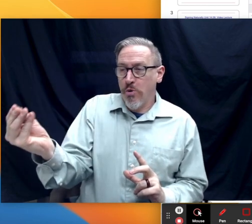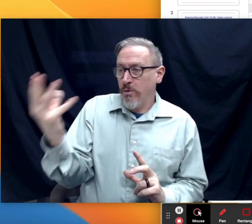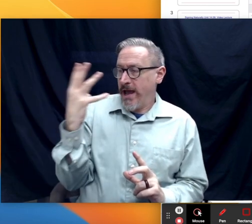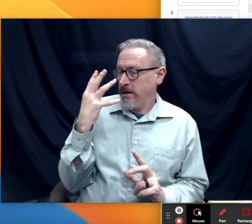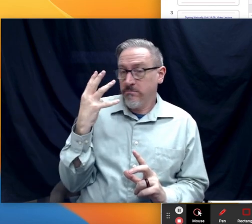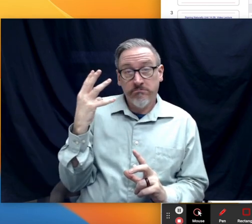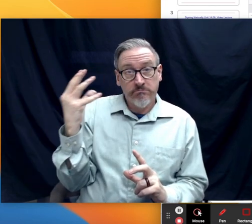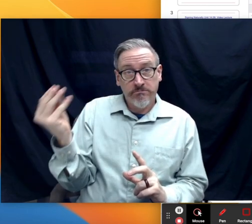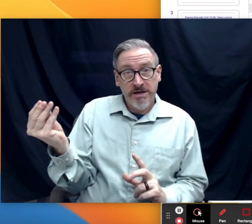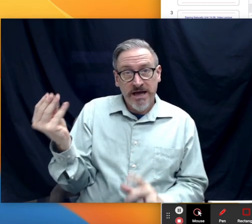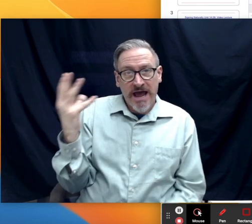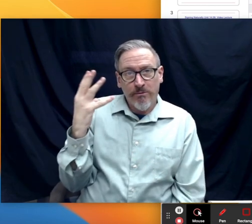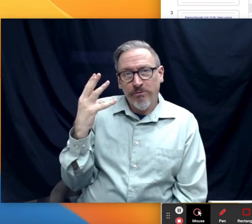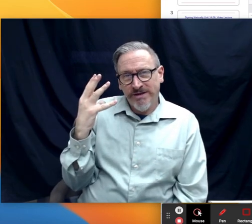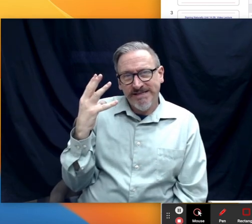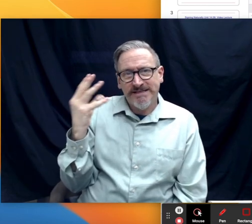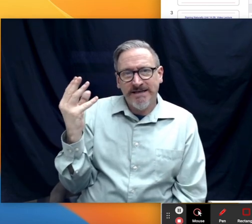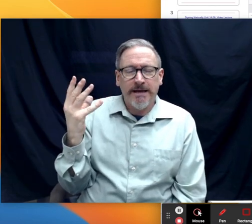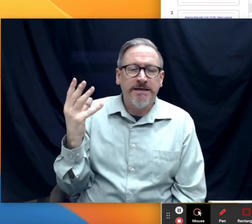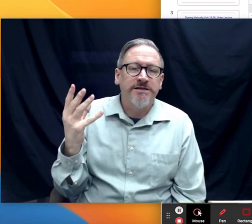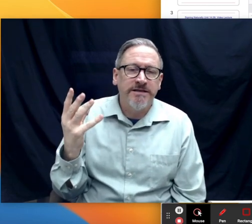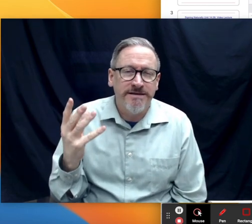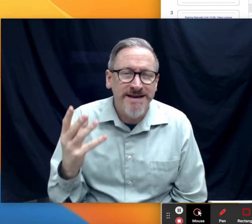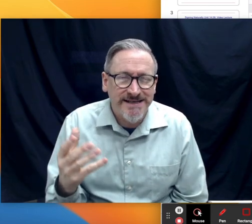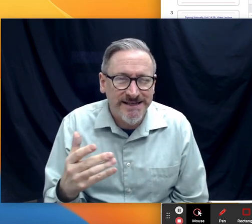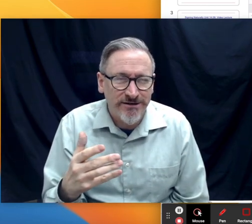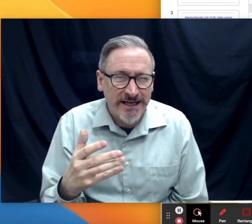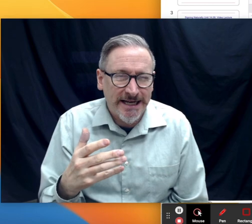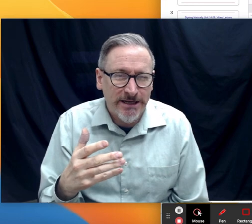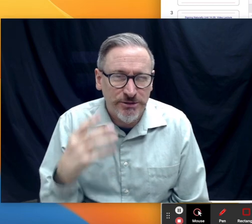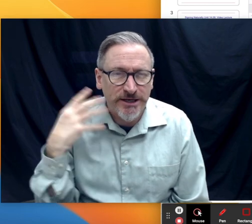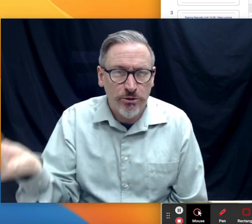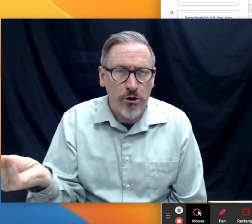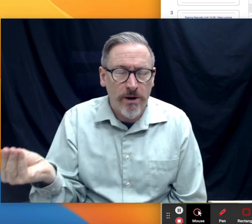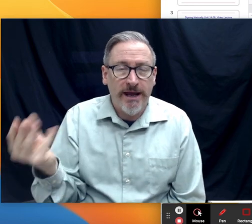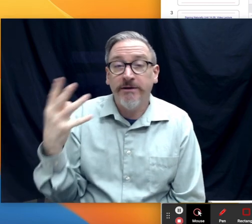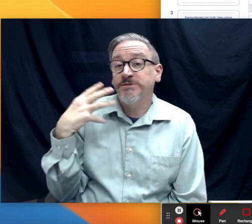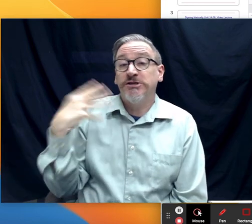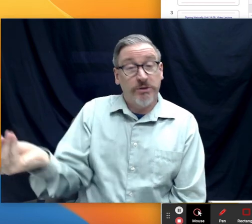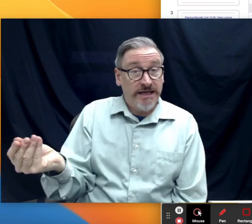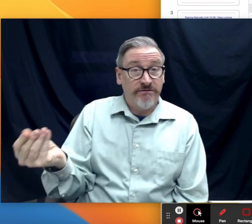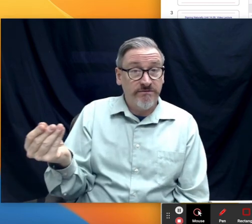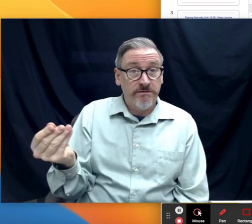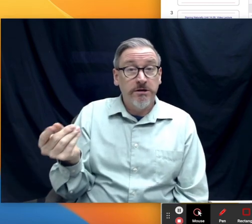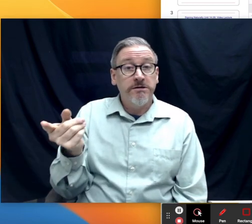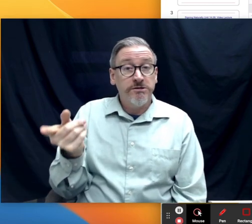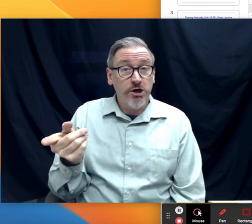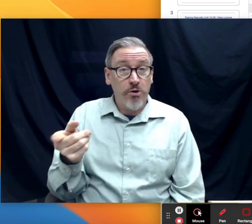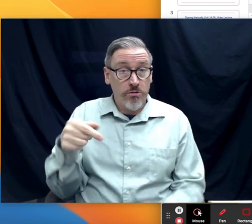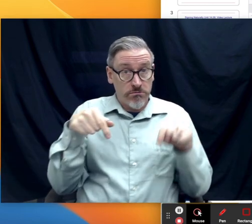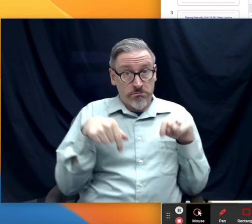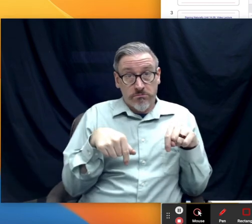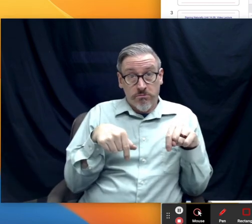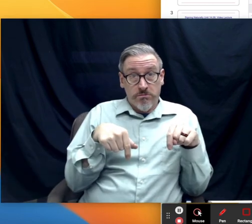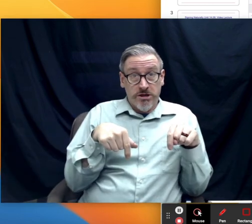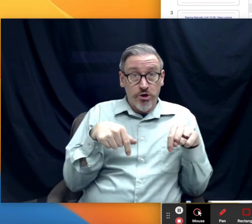Go away. And it doesn't necessarily, like in English, mean to go away. It just means to leave.